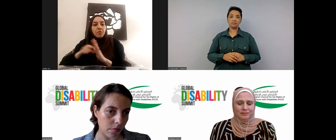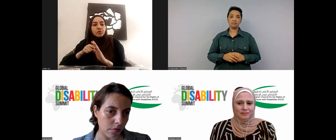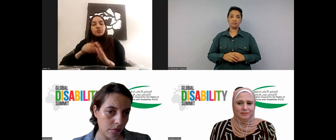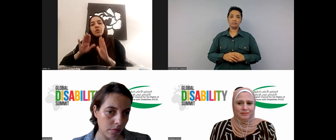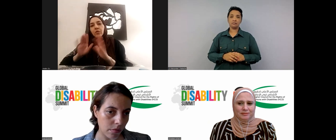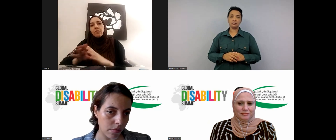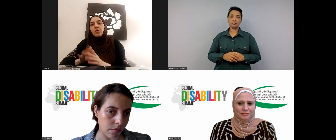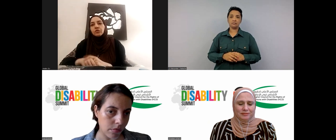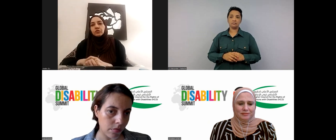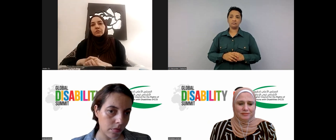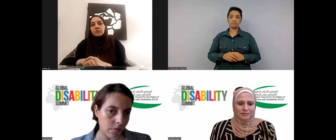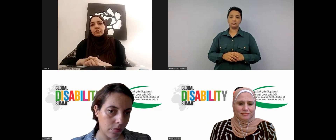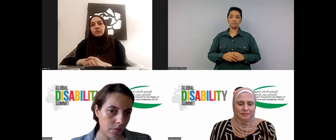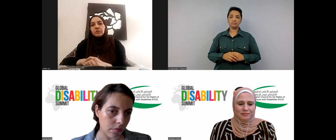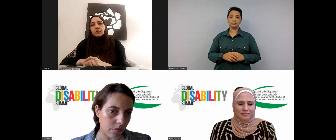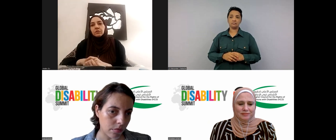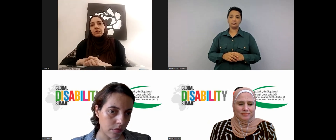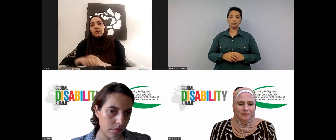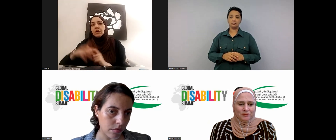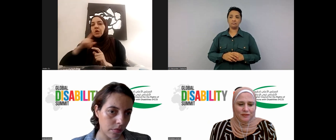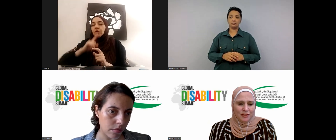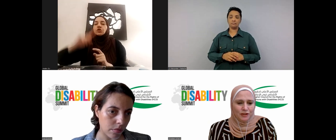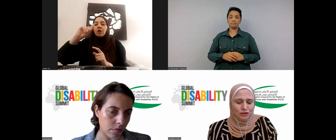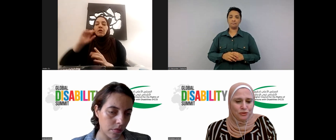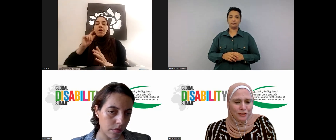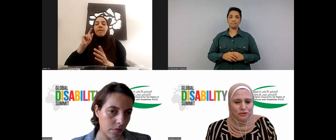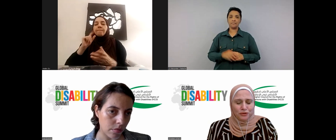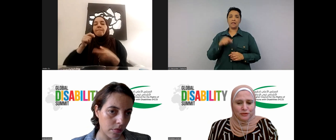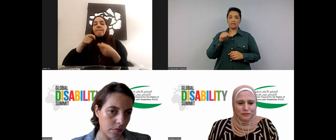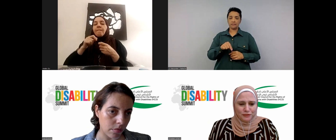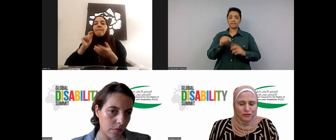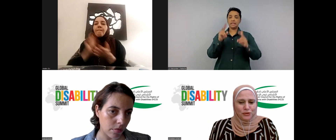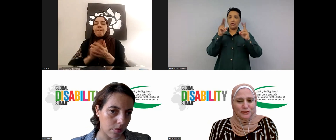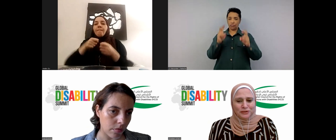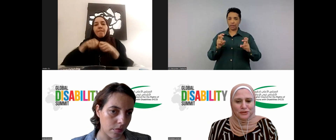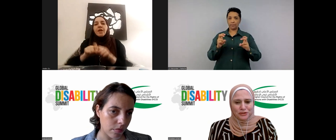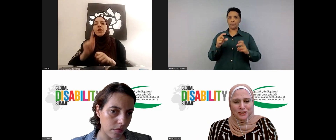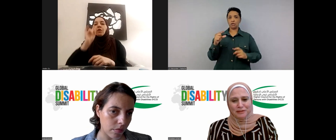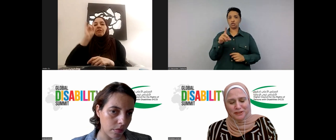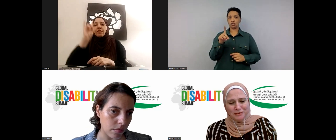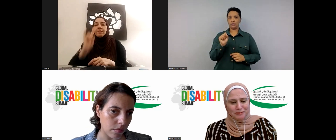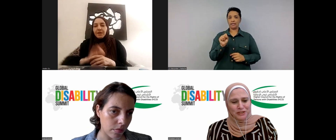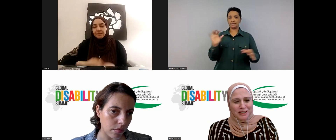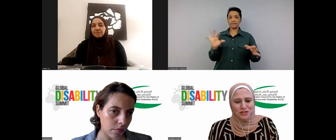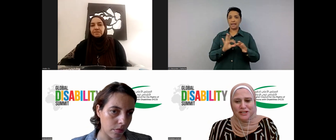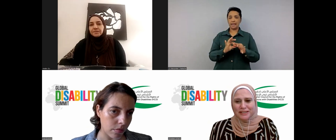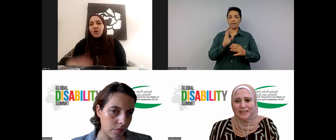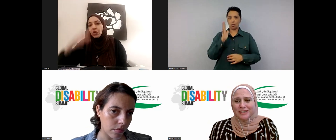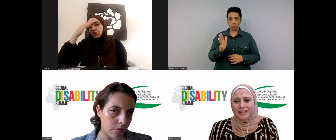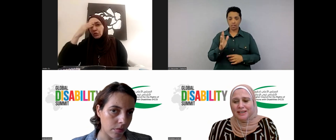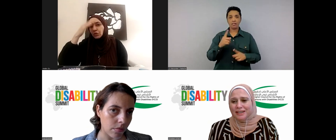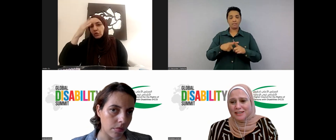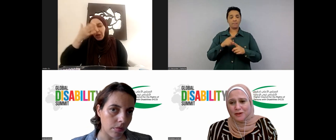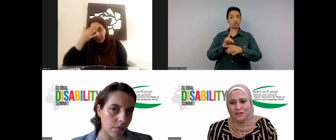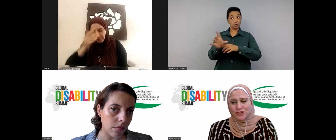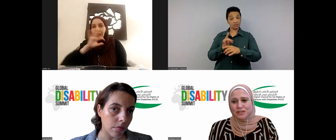major themes that are going to top the agenda of the GDS and of course of our consultation. Thank